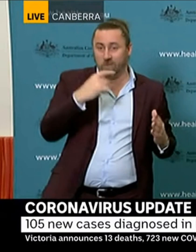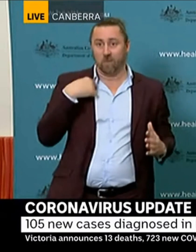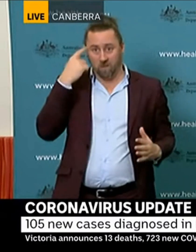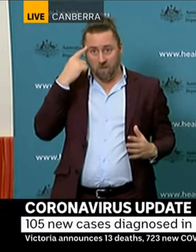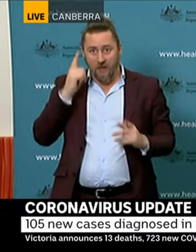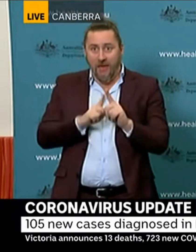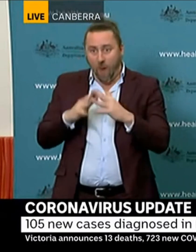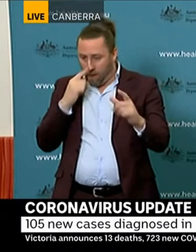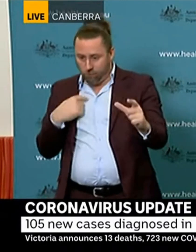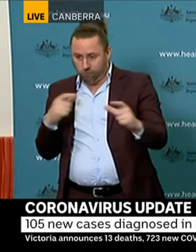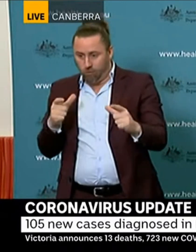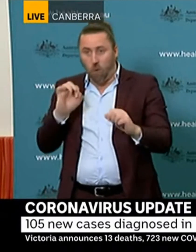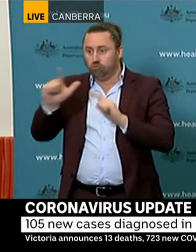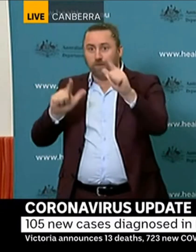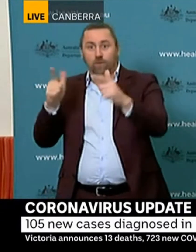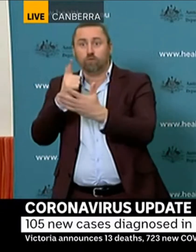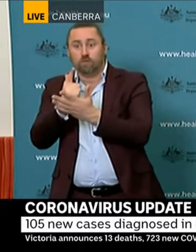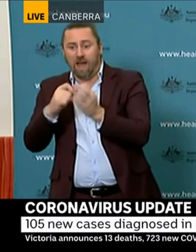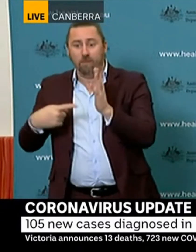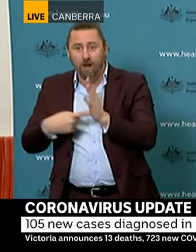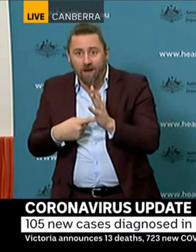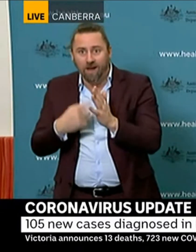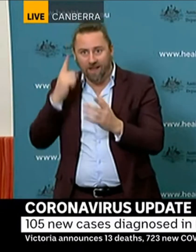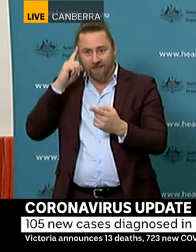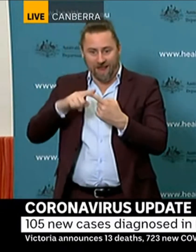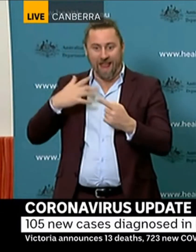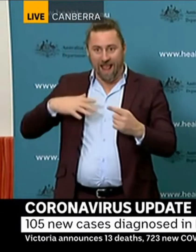interfere too much with people's lives and livelihoods, as well as